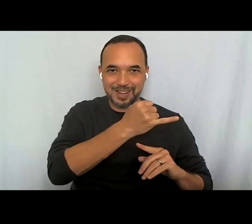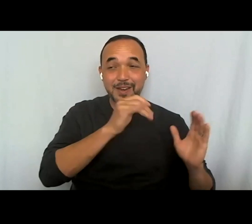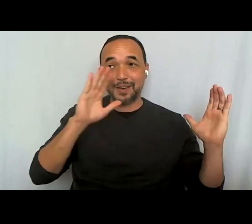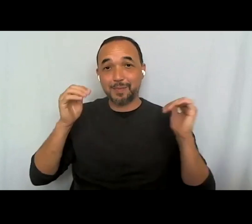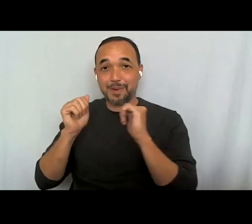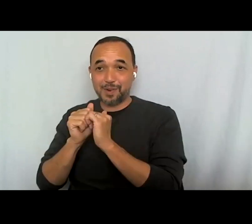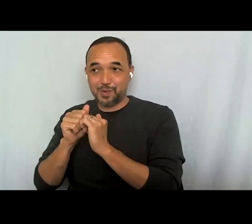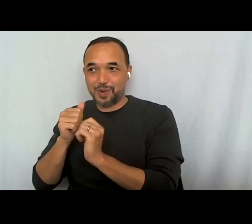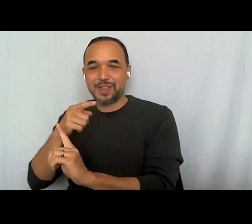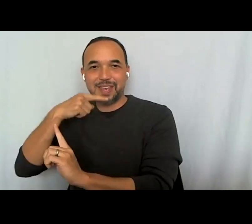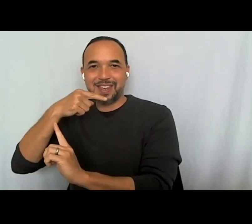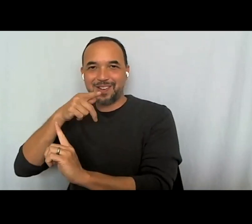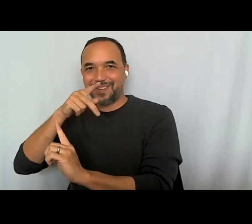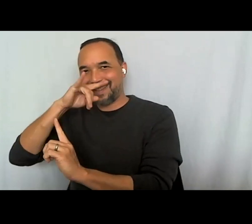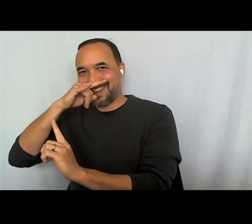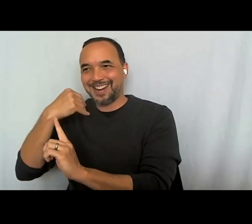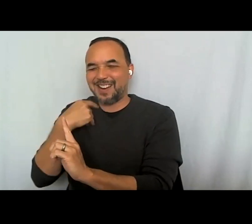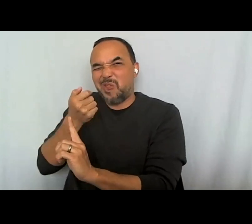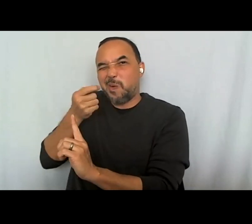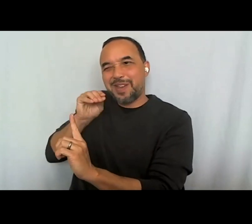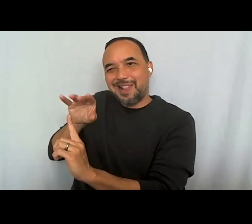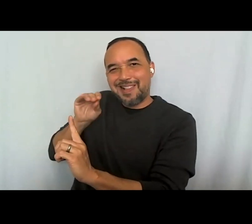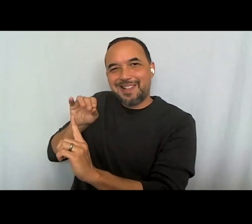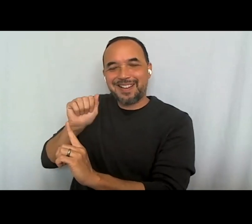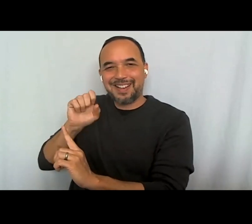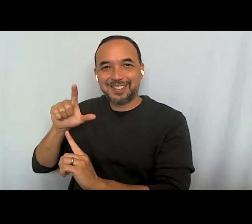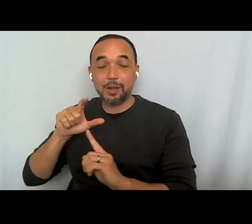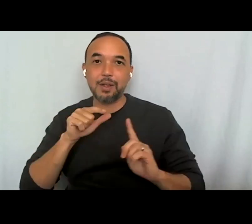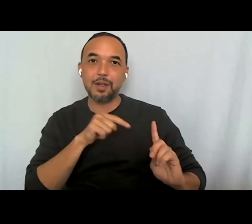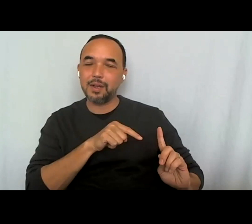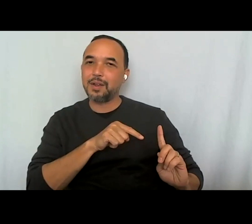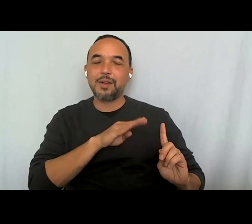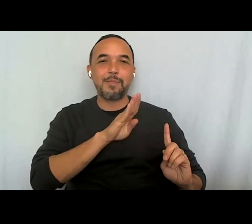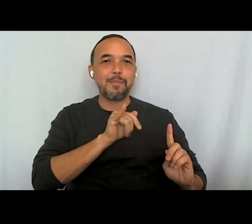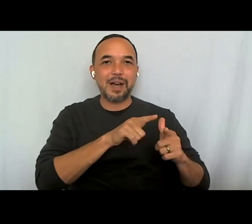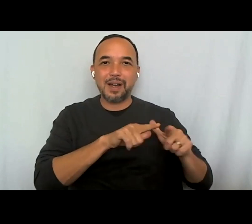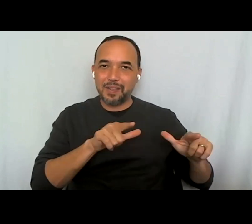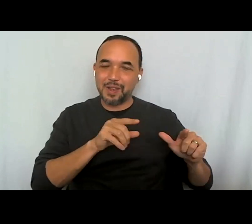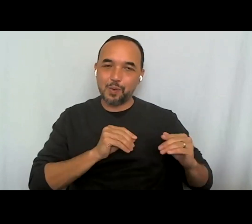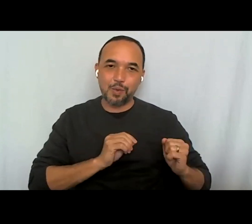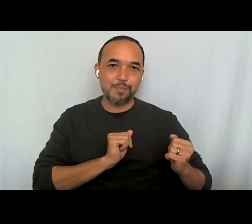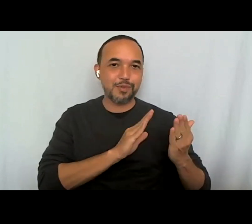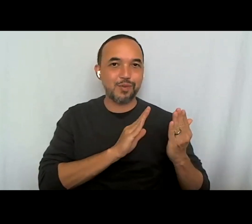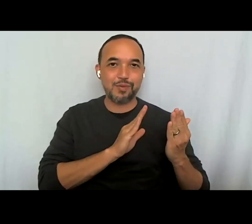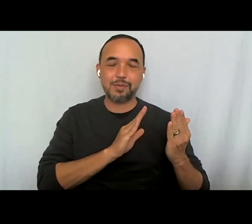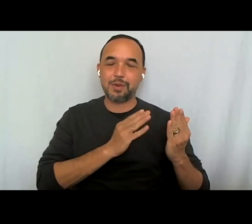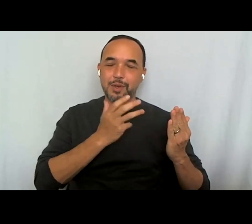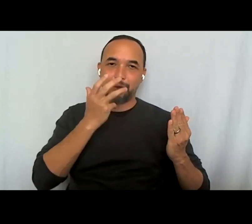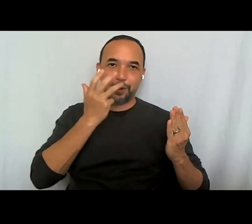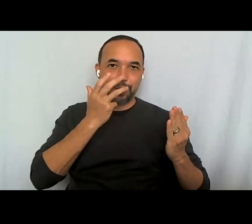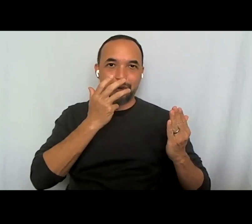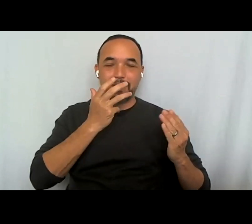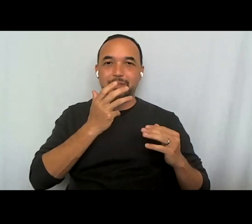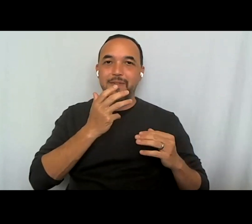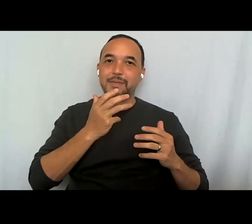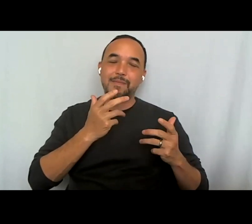little exposure. So the bilingual approach has severely impacted her interest and